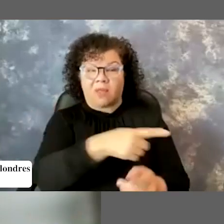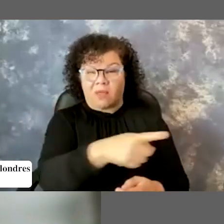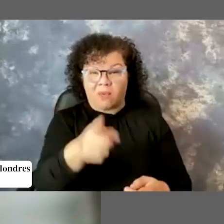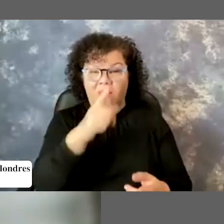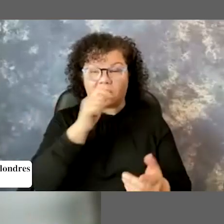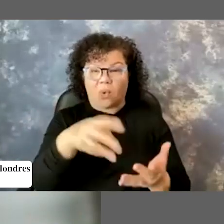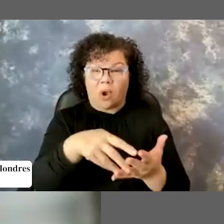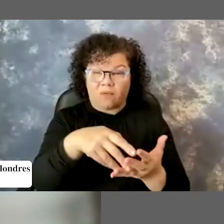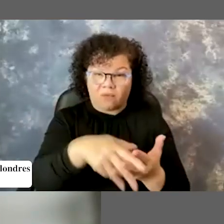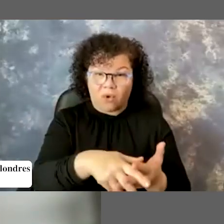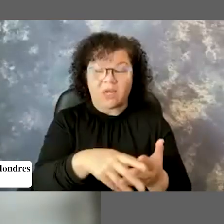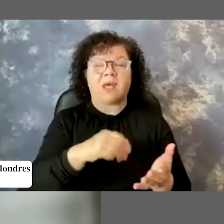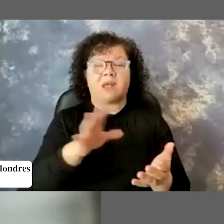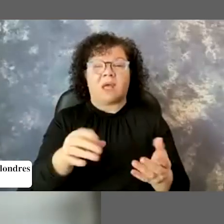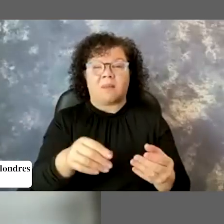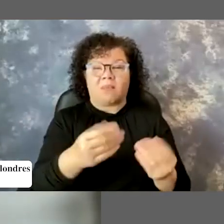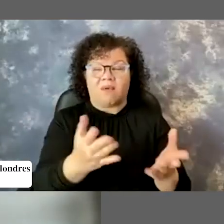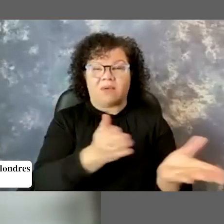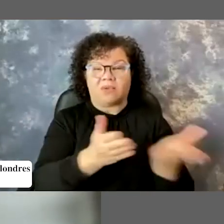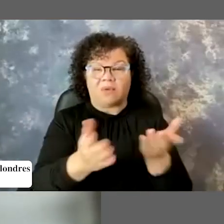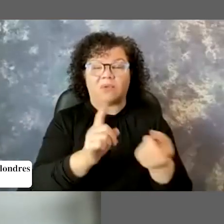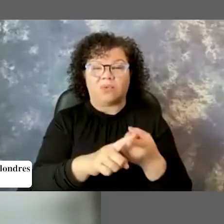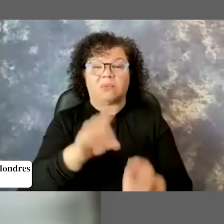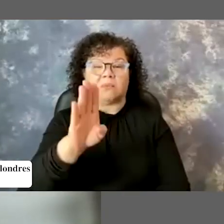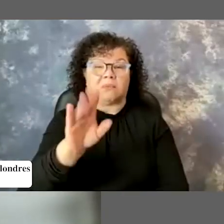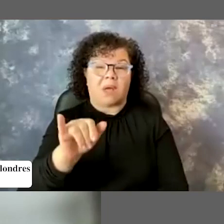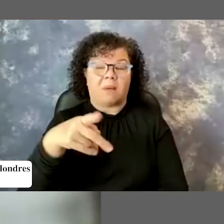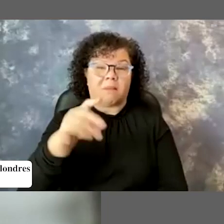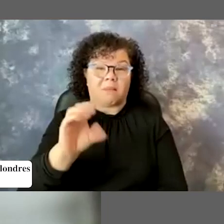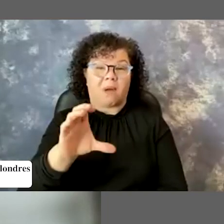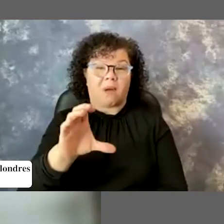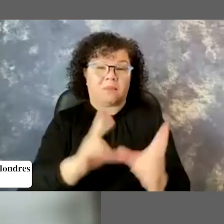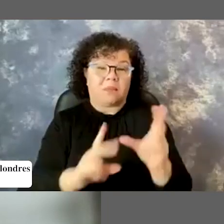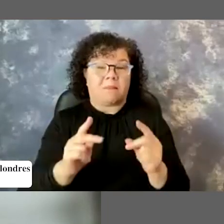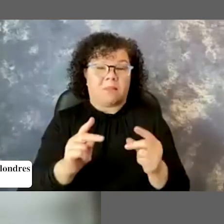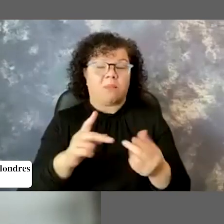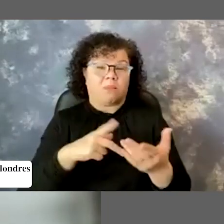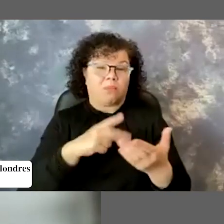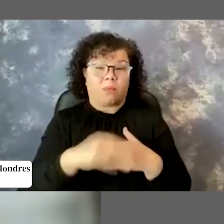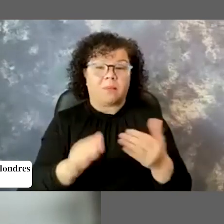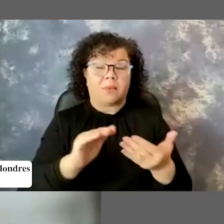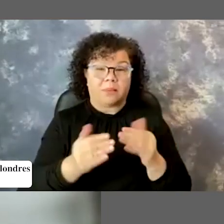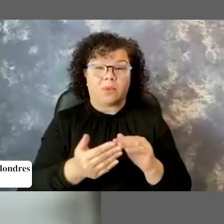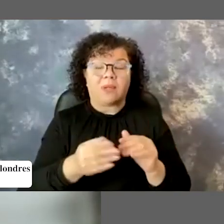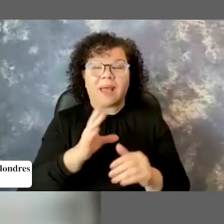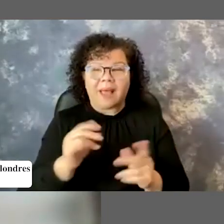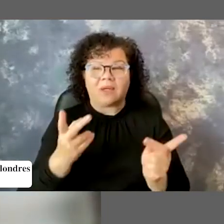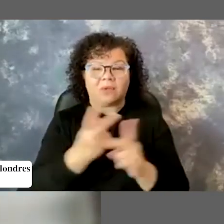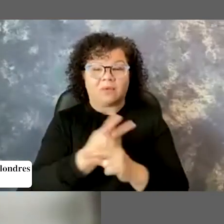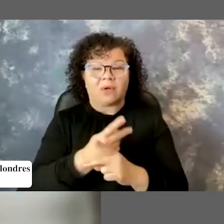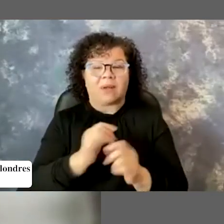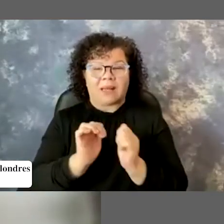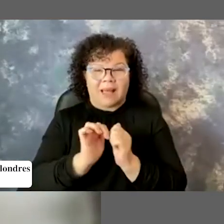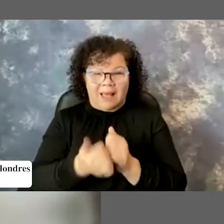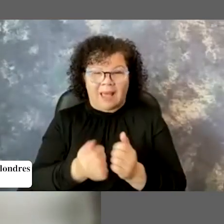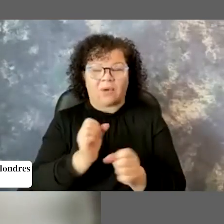serving BIPOC people, families, and communities, and to figure out how we continue creating